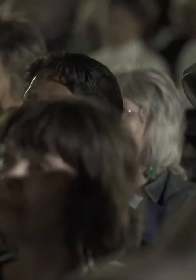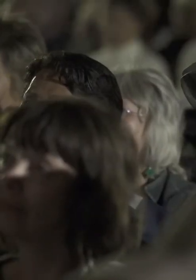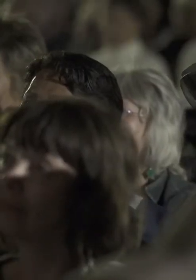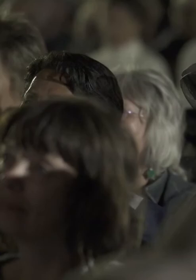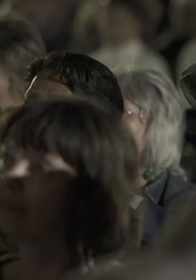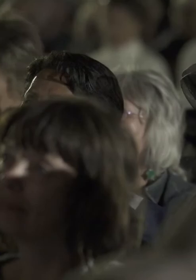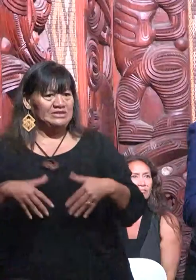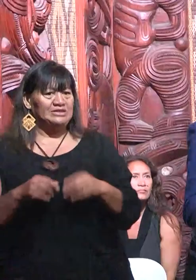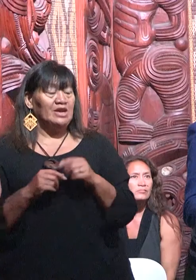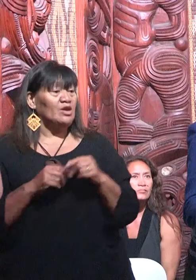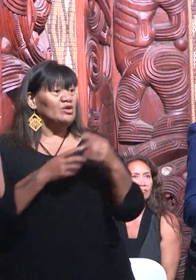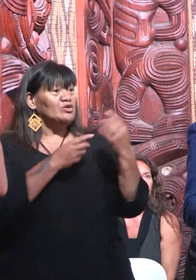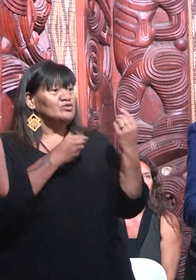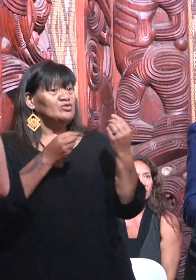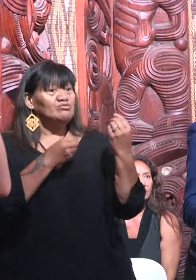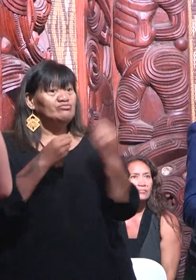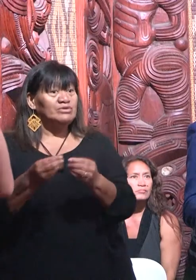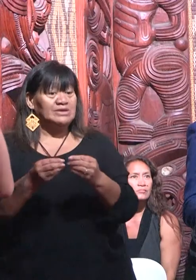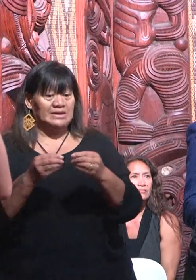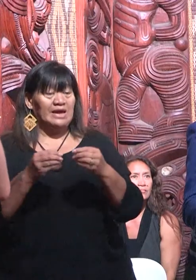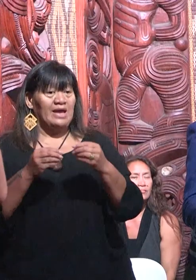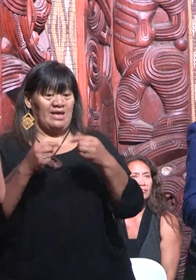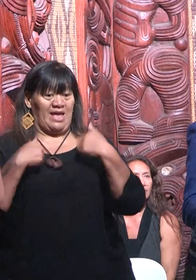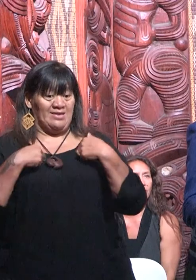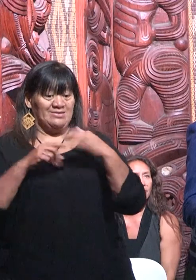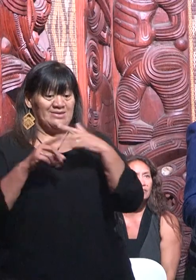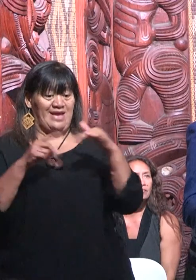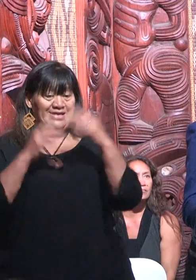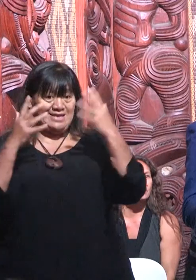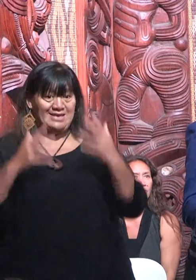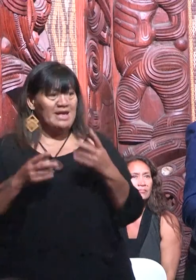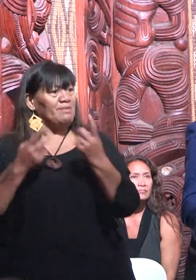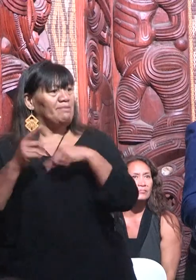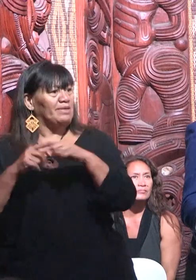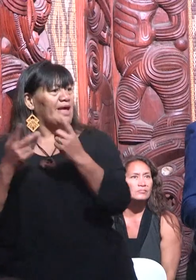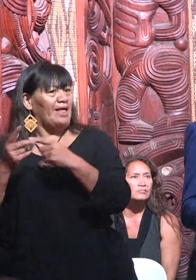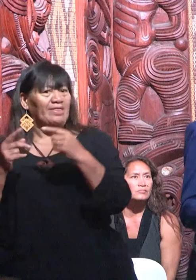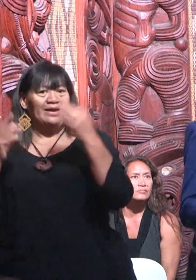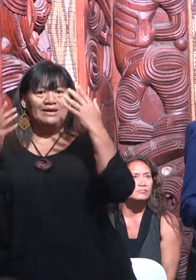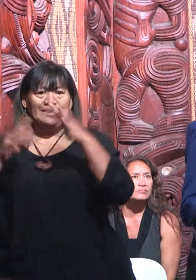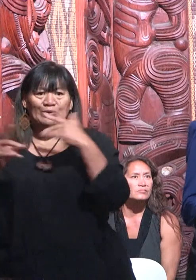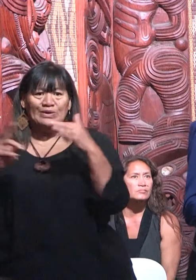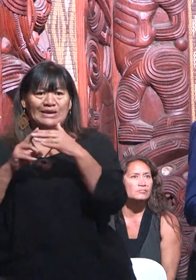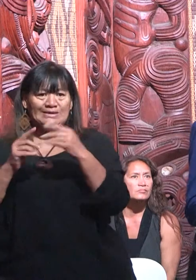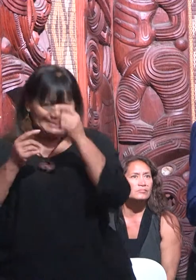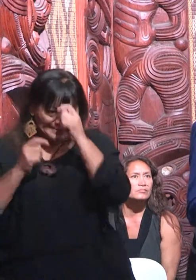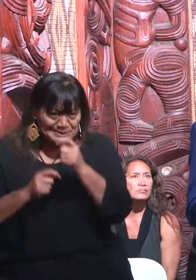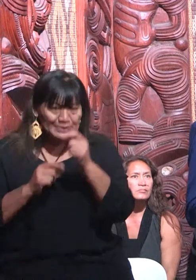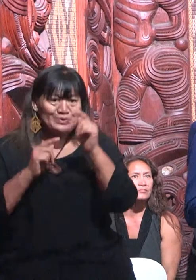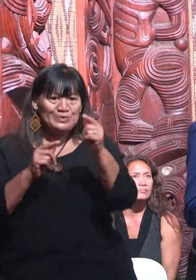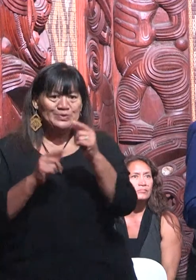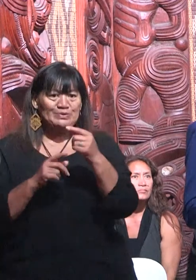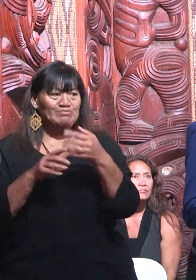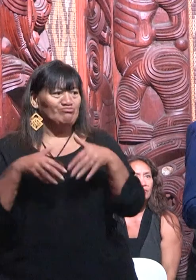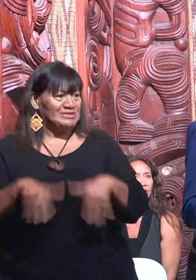to bring Ngāti Hine and the other hapū to heel. And so we pay homage to our